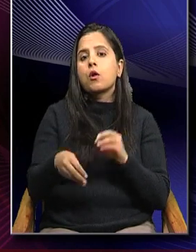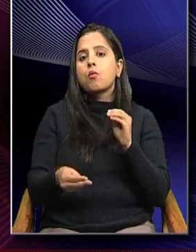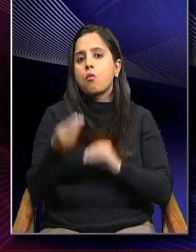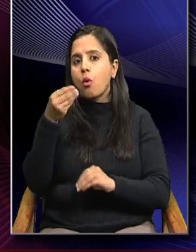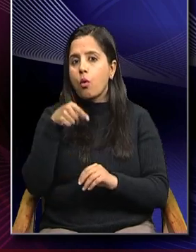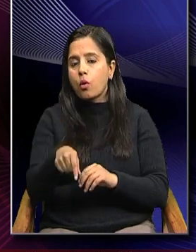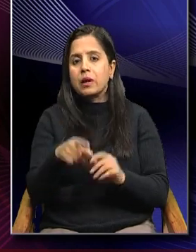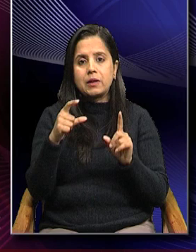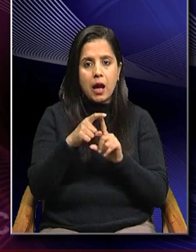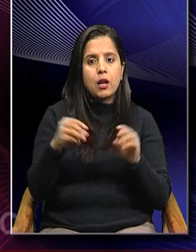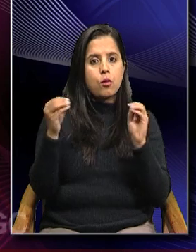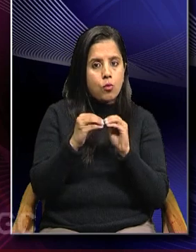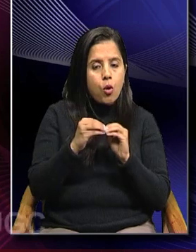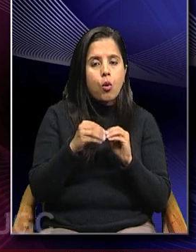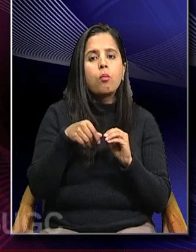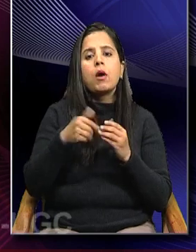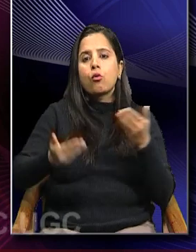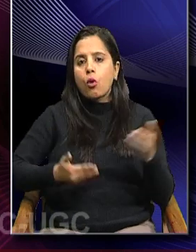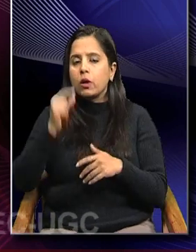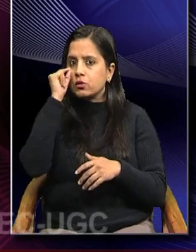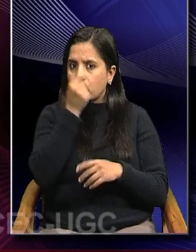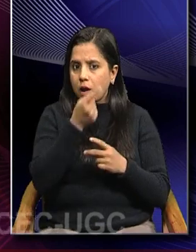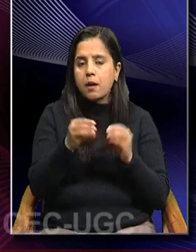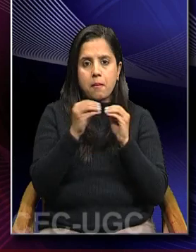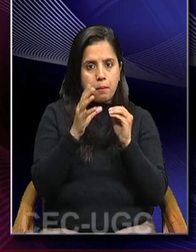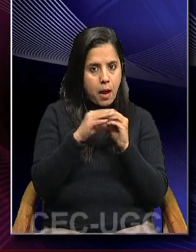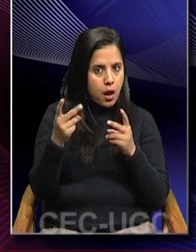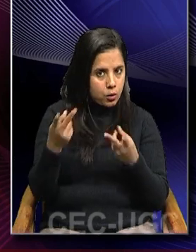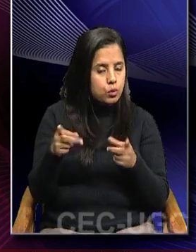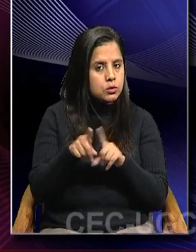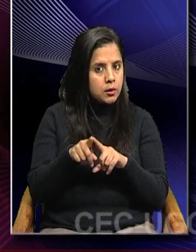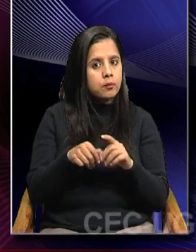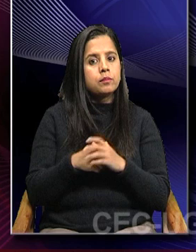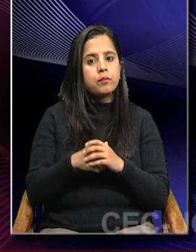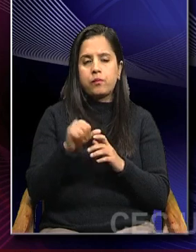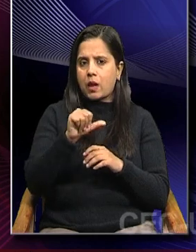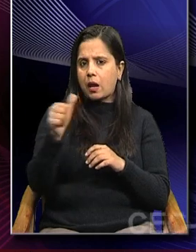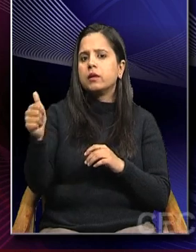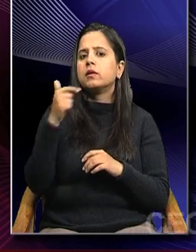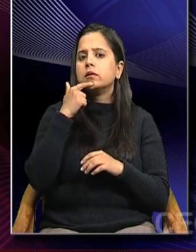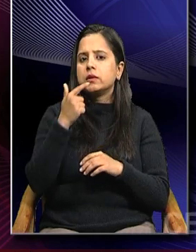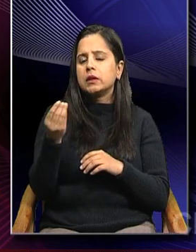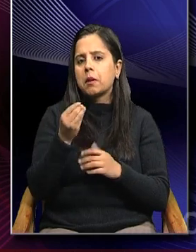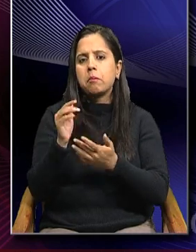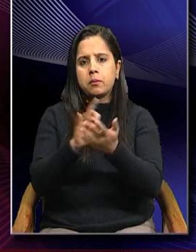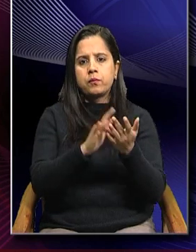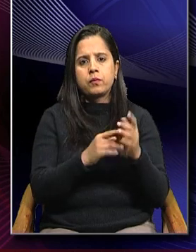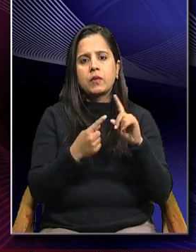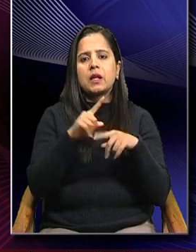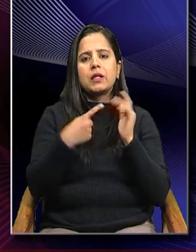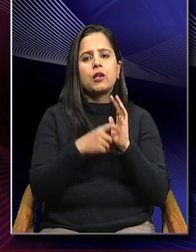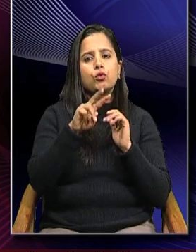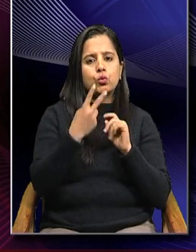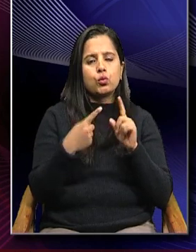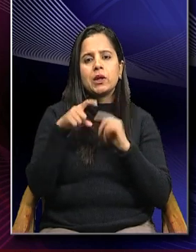if we take Delhi, Mumbai, Kolkata and Chennai, and even the Bangalore and other tier 2 and